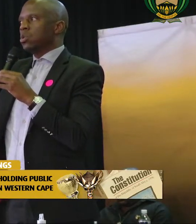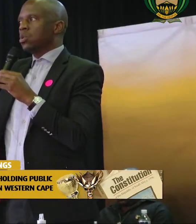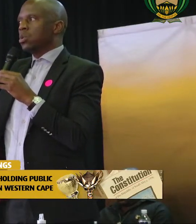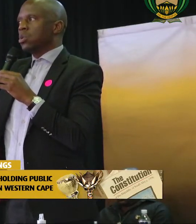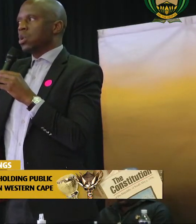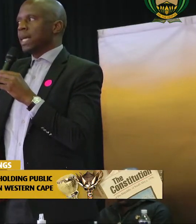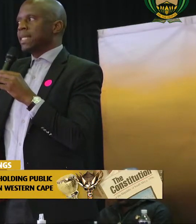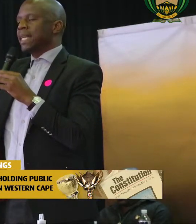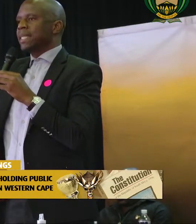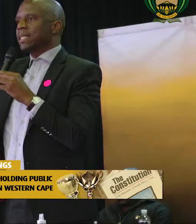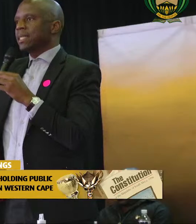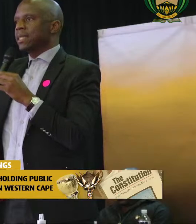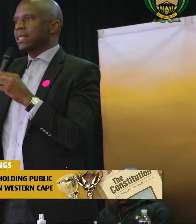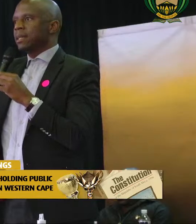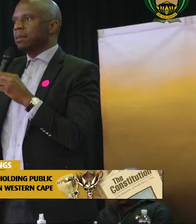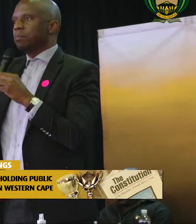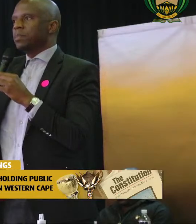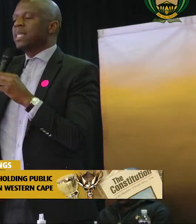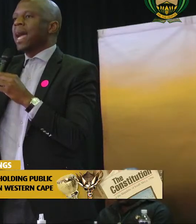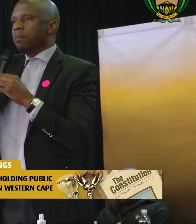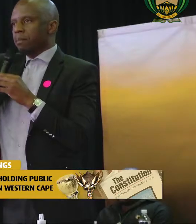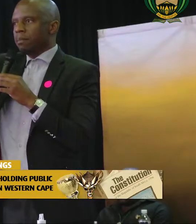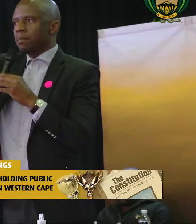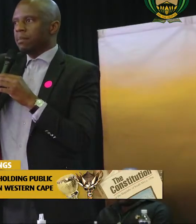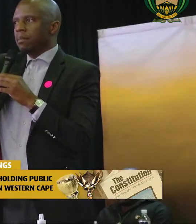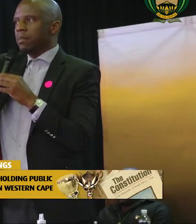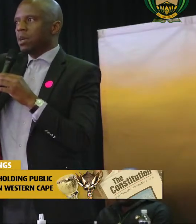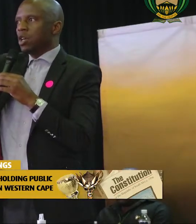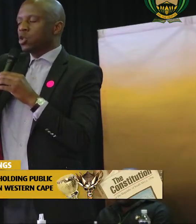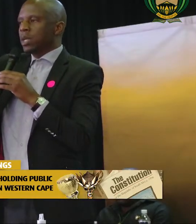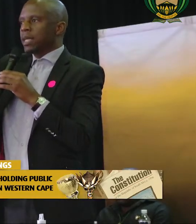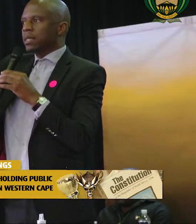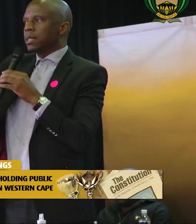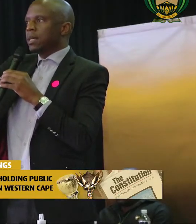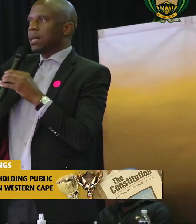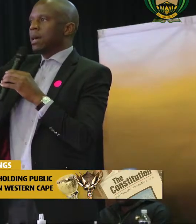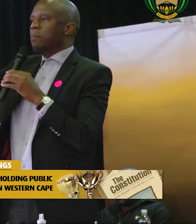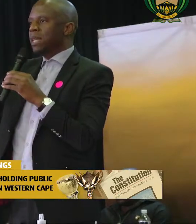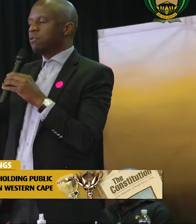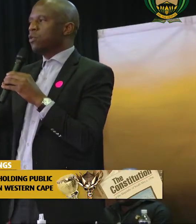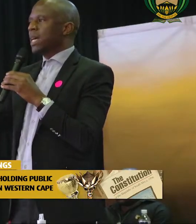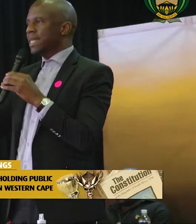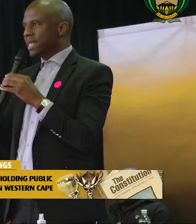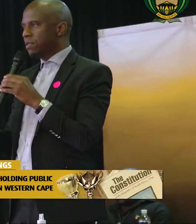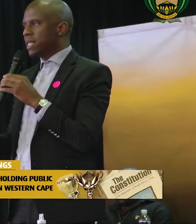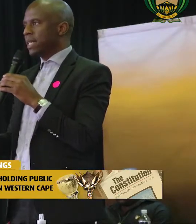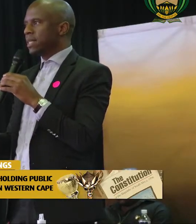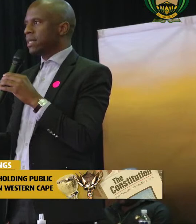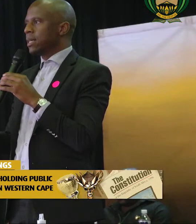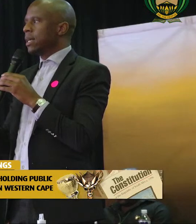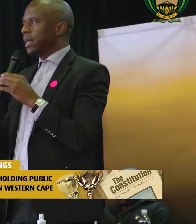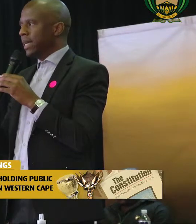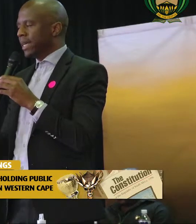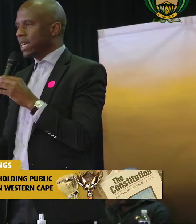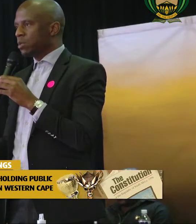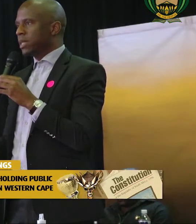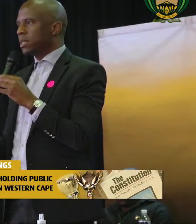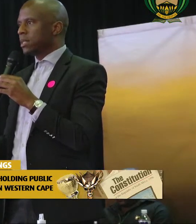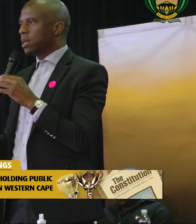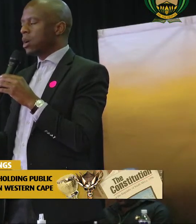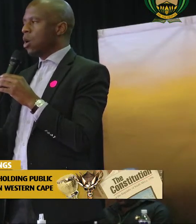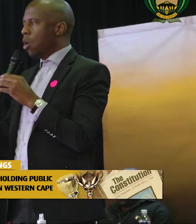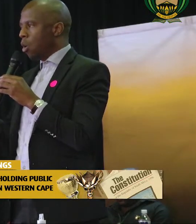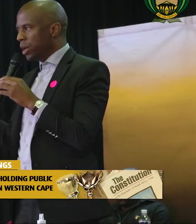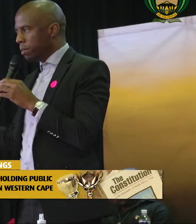to extend time so that meaningful and sufficient